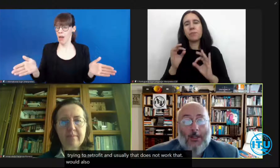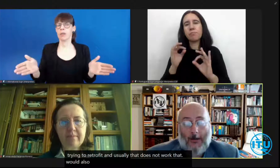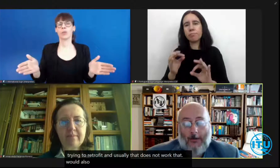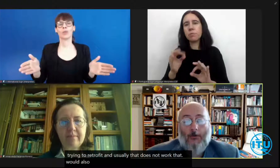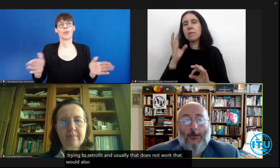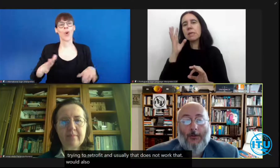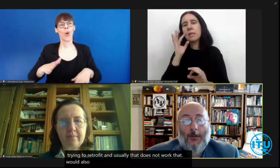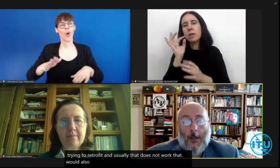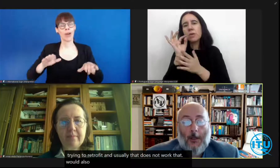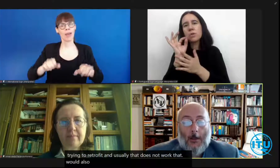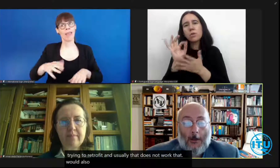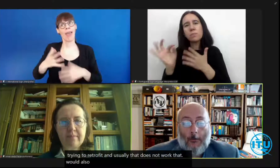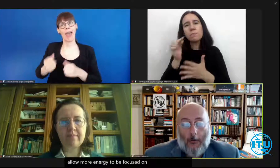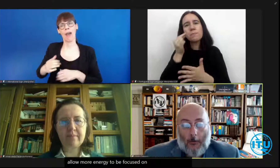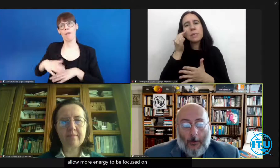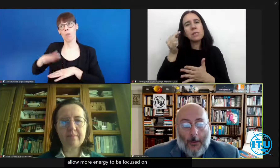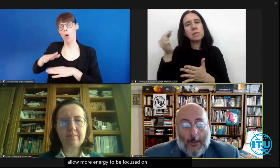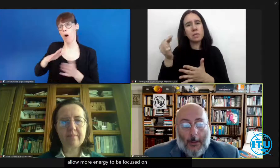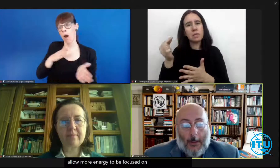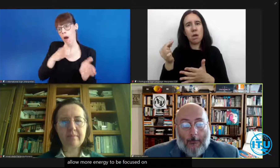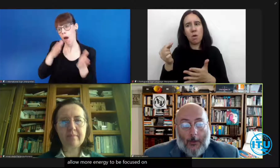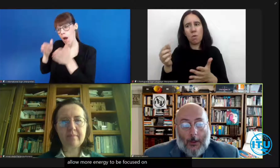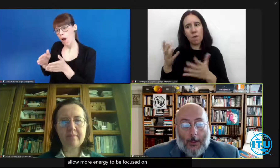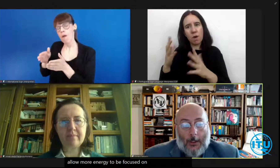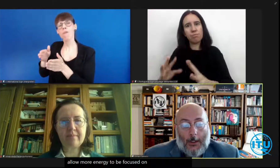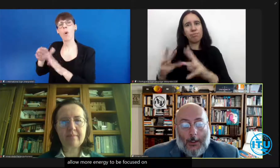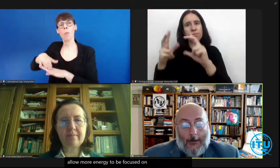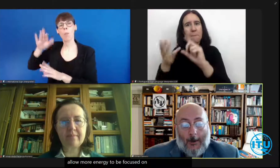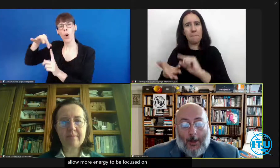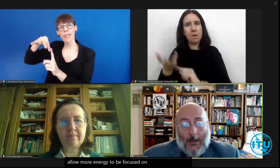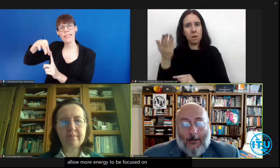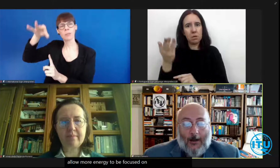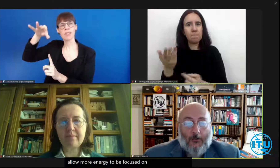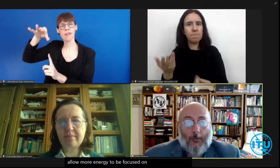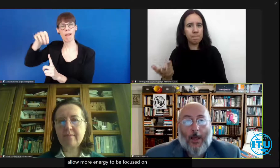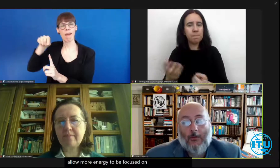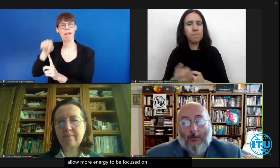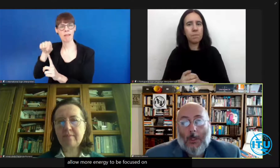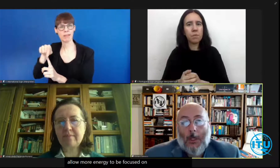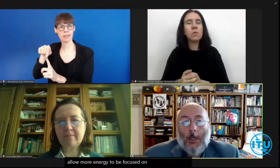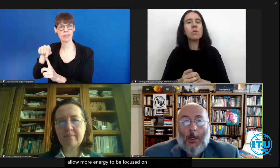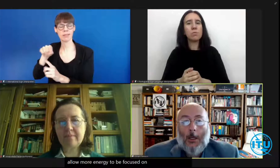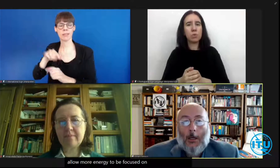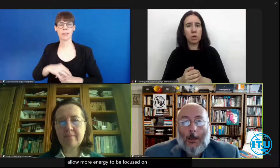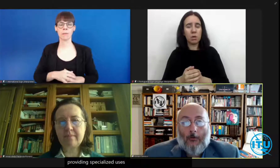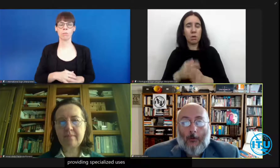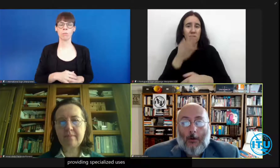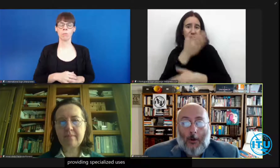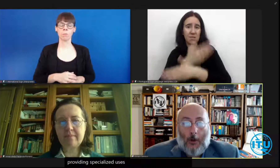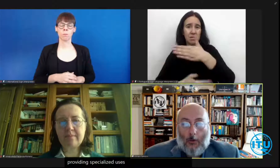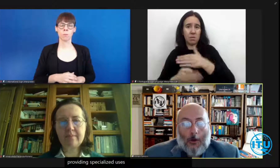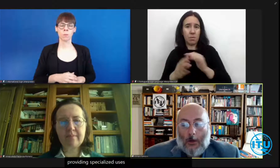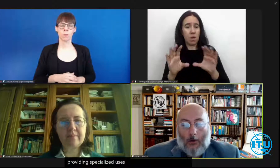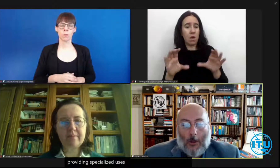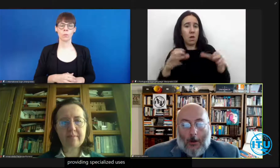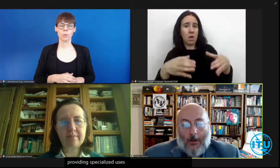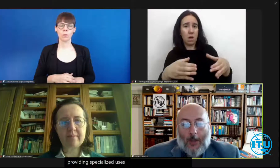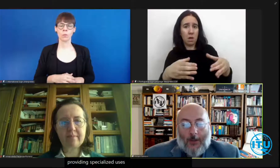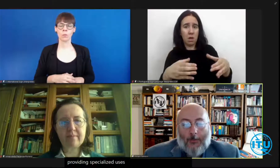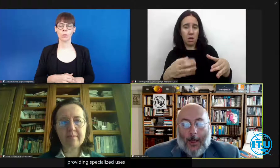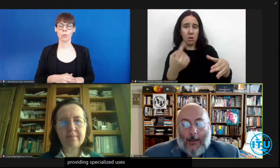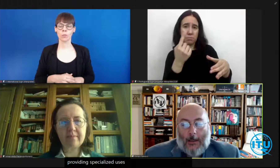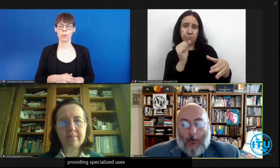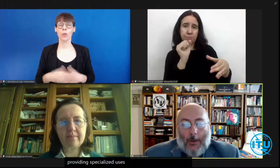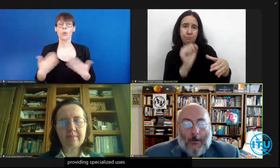certain specialized uses. The disabilities are a spectrum, So you're